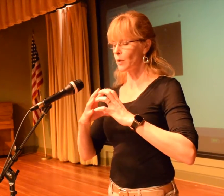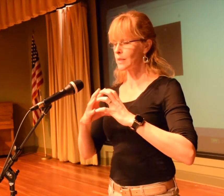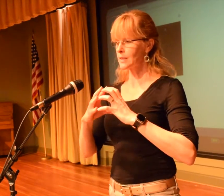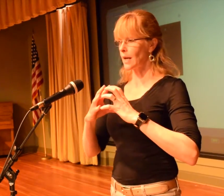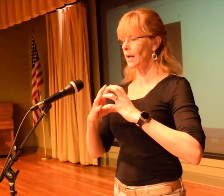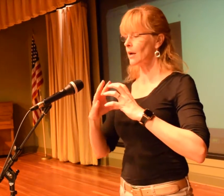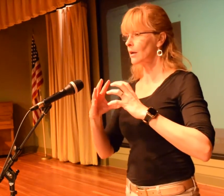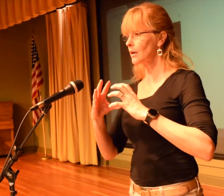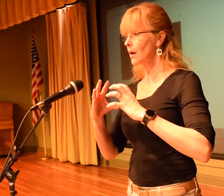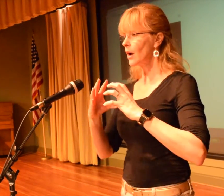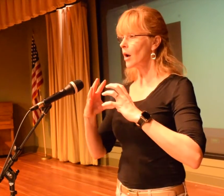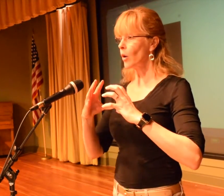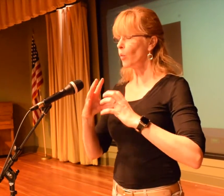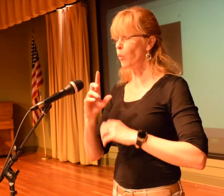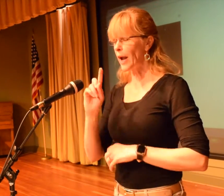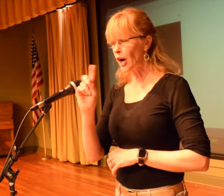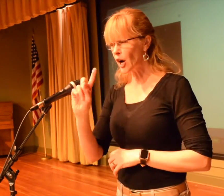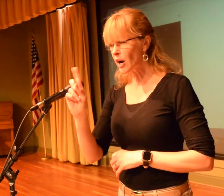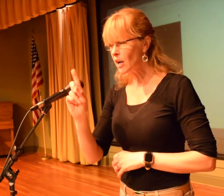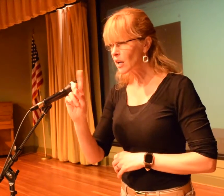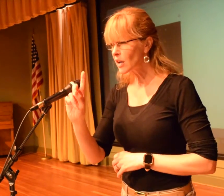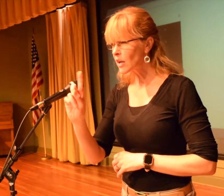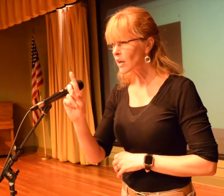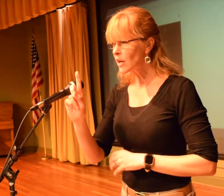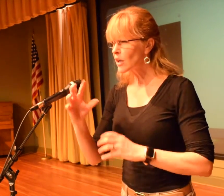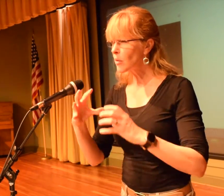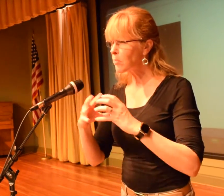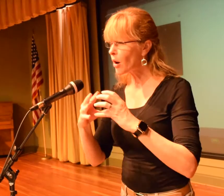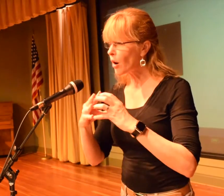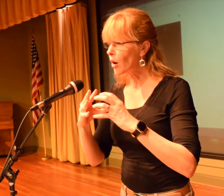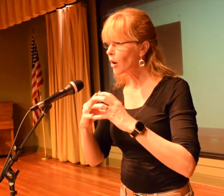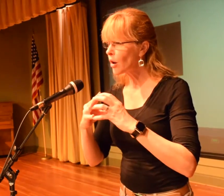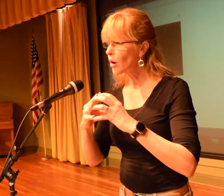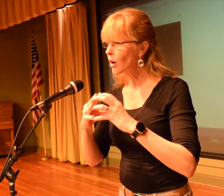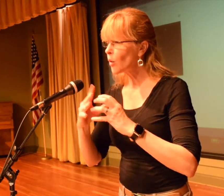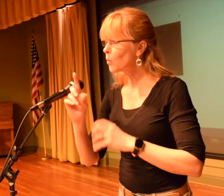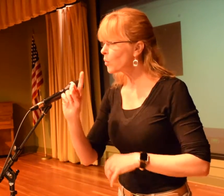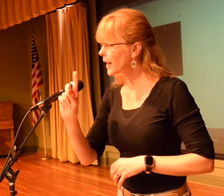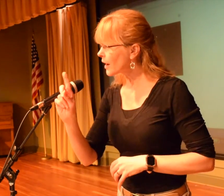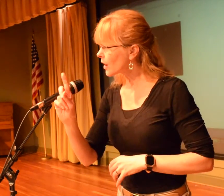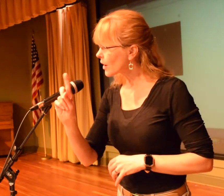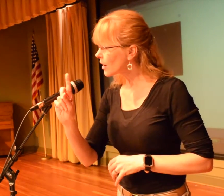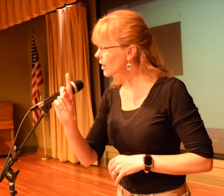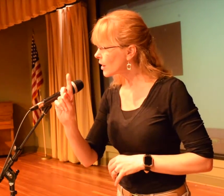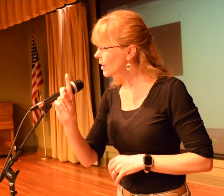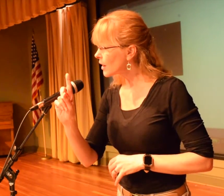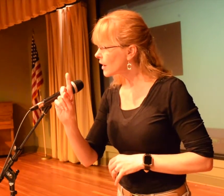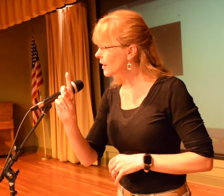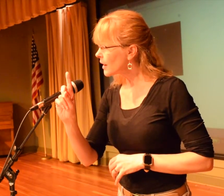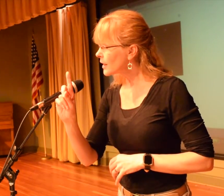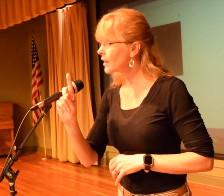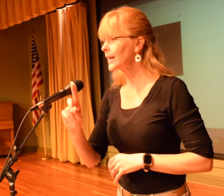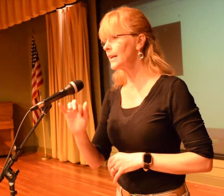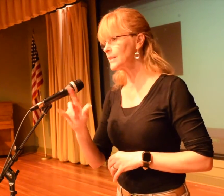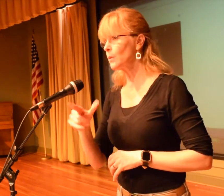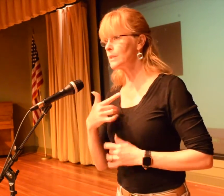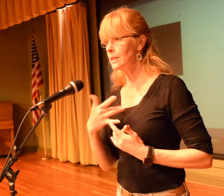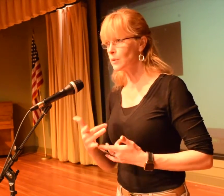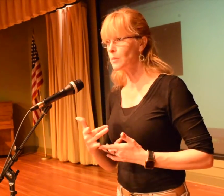to say where, ball, where. Now in ASL we tend to